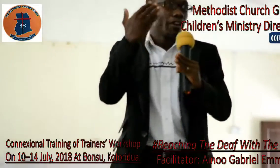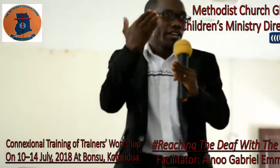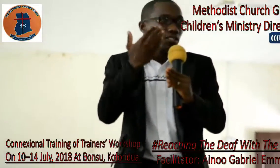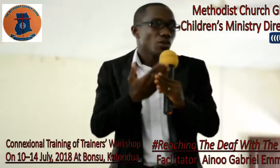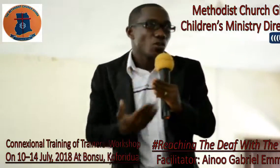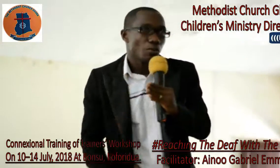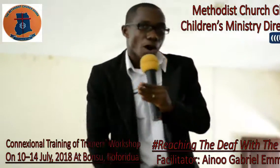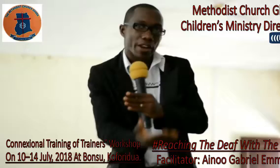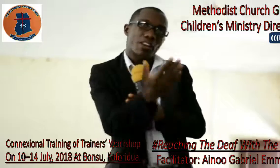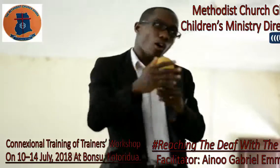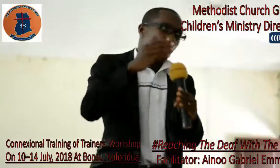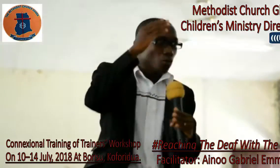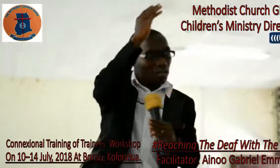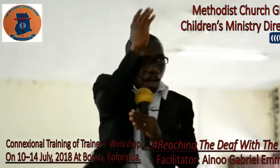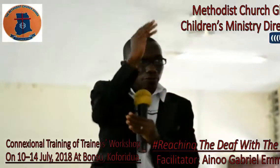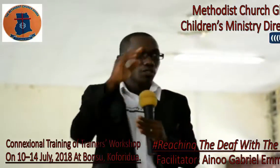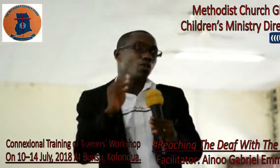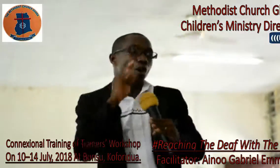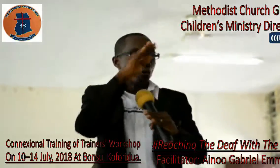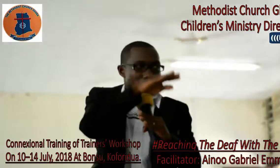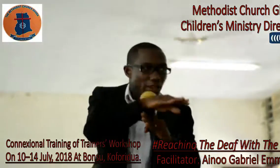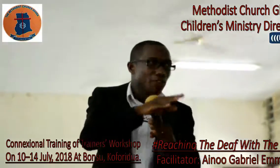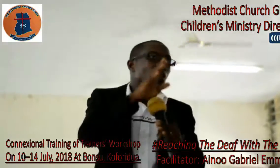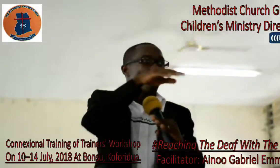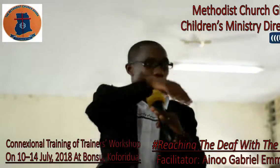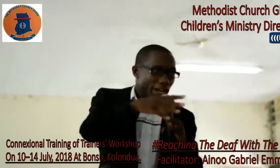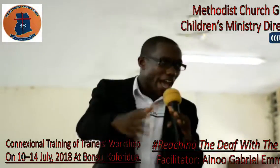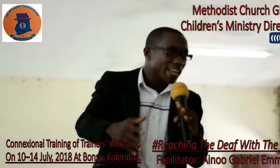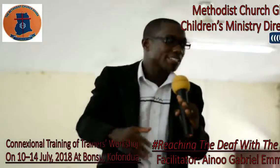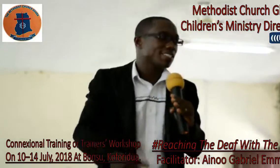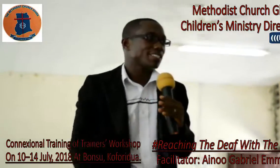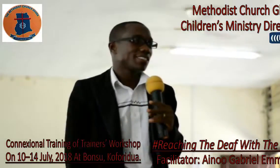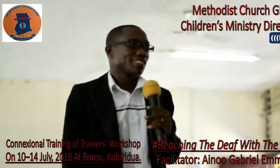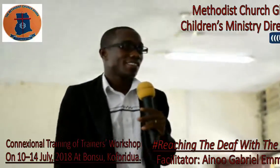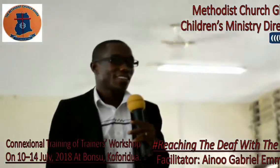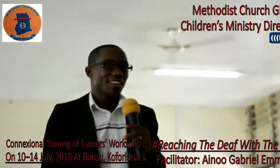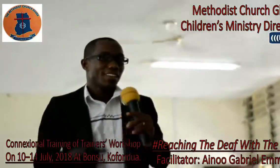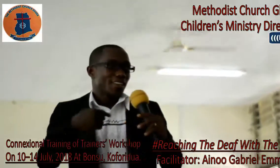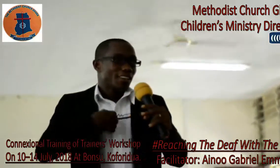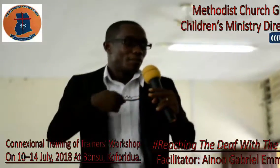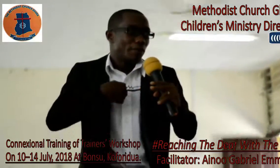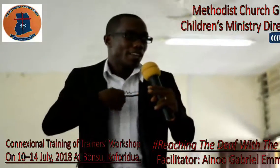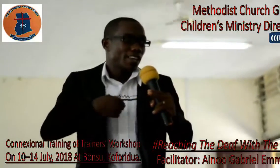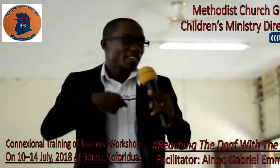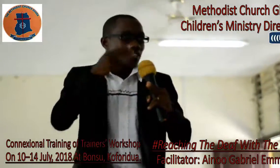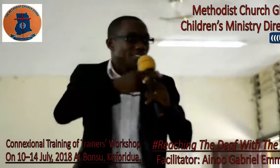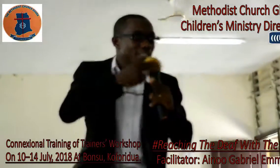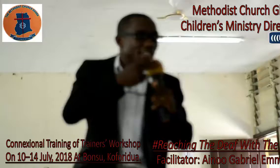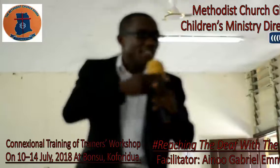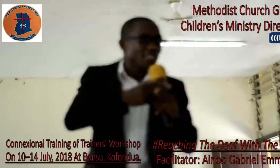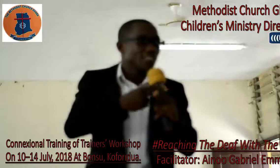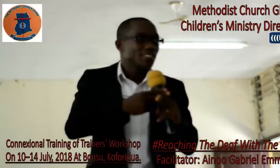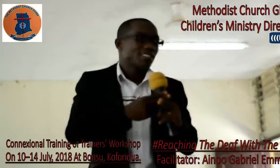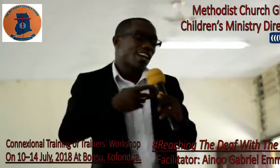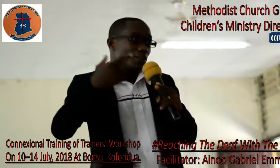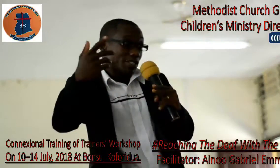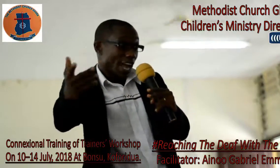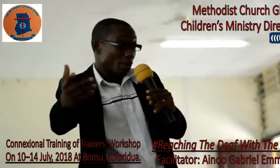greet good morning or good afternoon or good evening or good night. Me, Dean, can you sign your